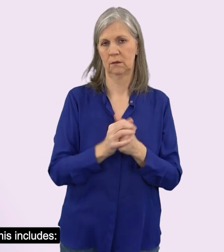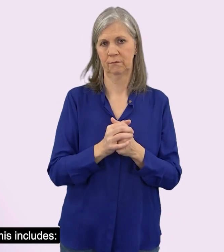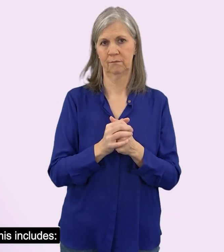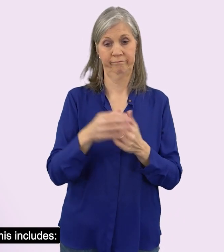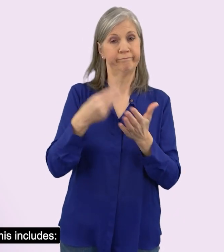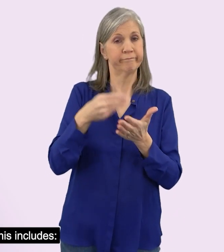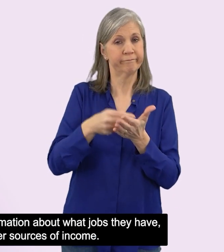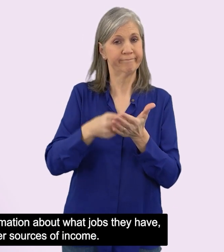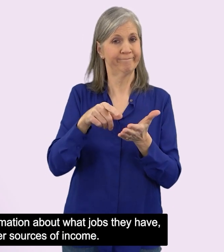That includes